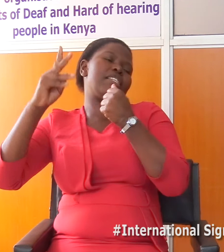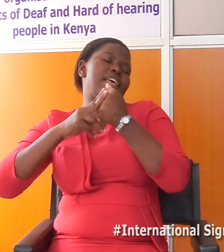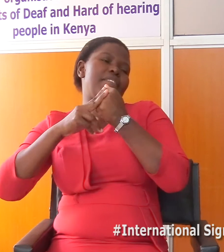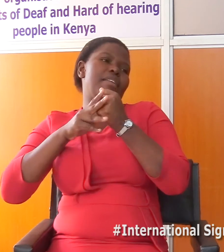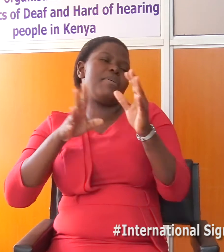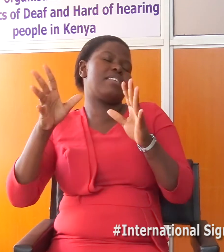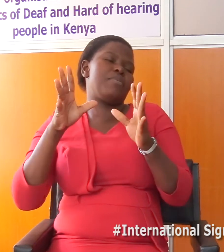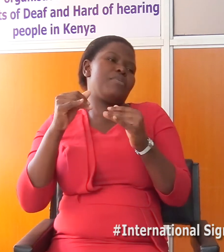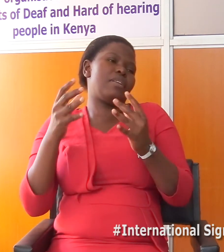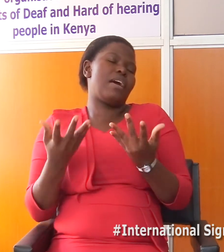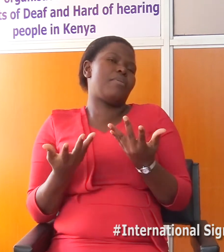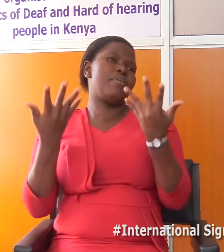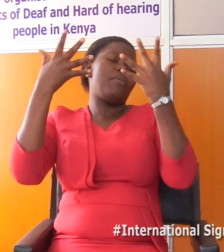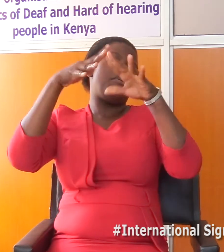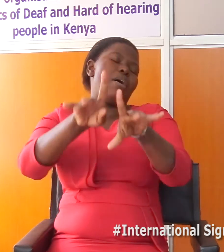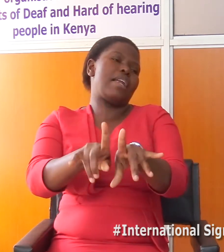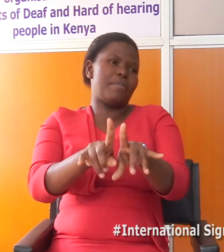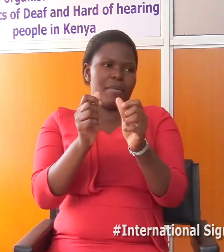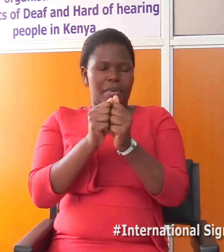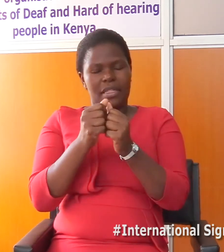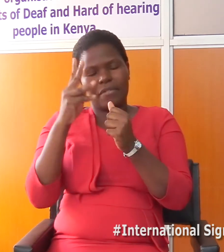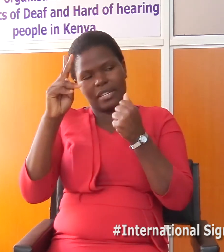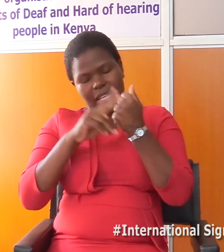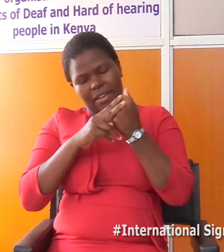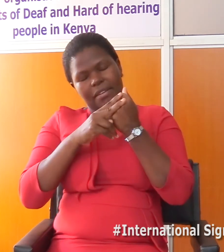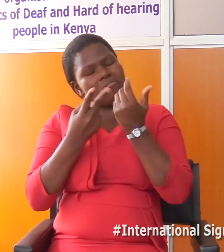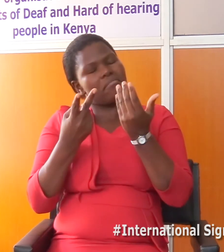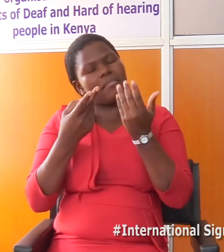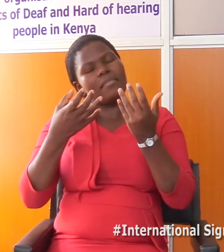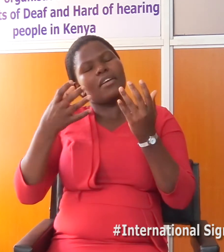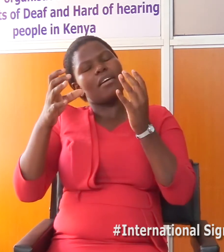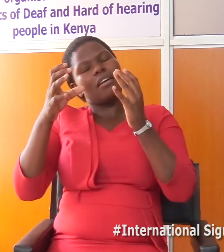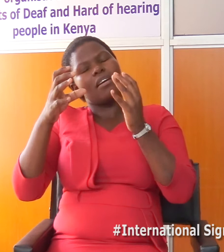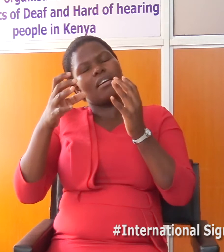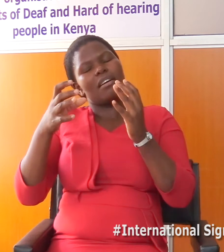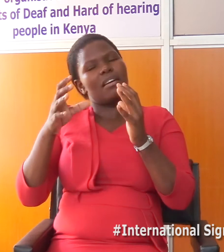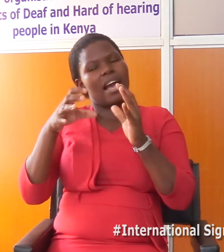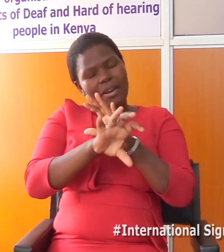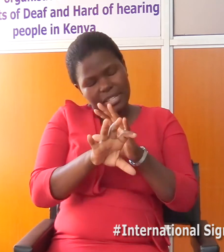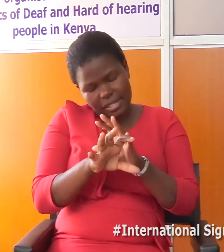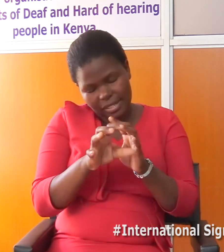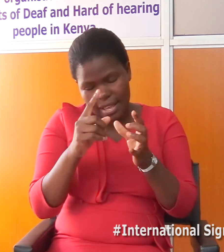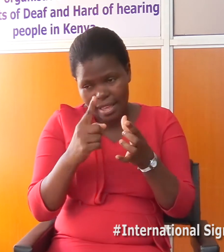11 branches. As now we are working on 47 counties to ensure that every county has a branch for